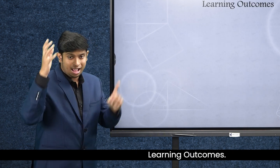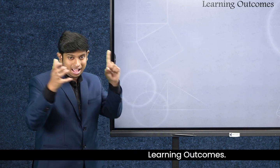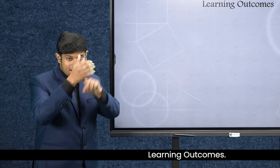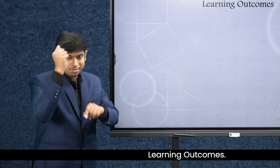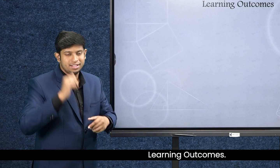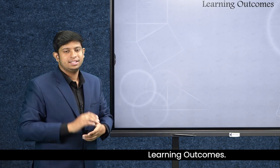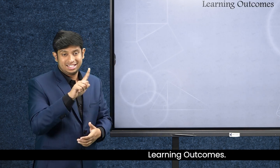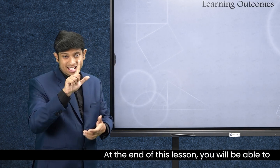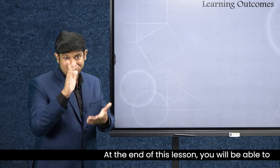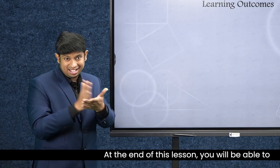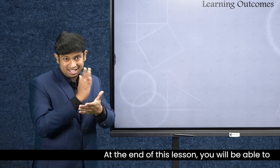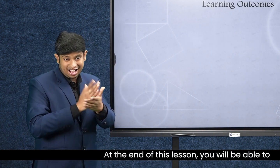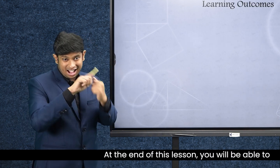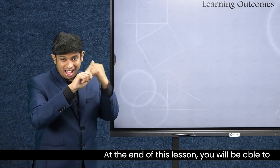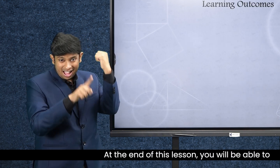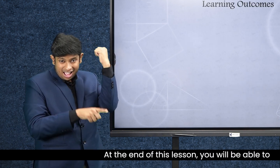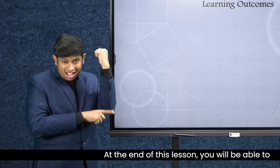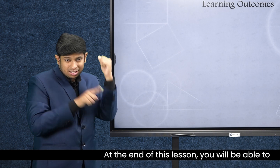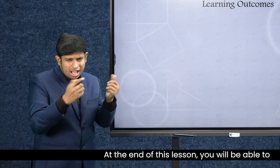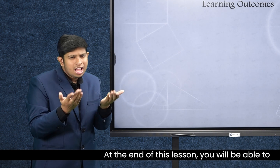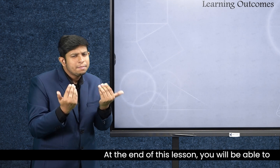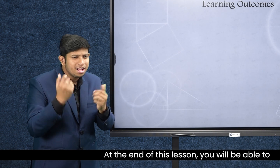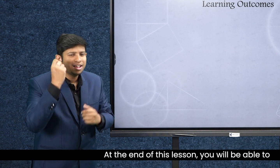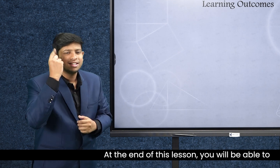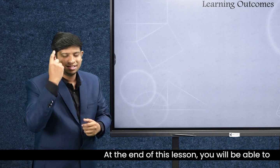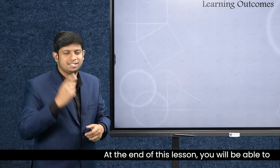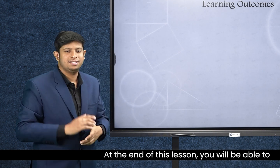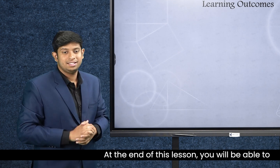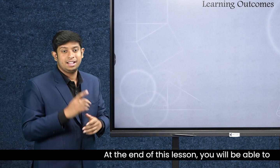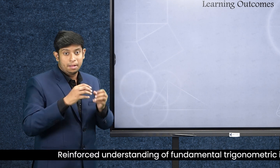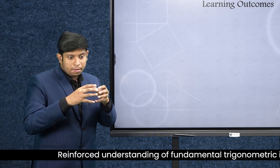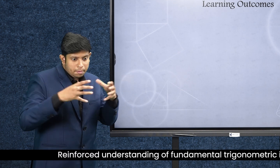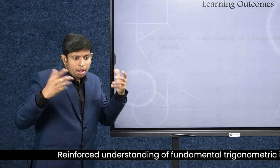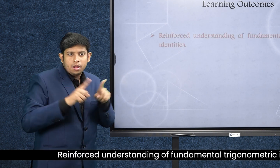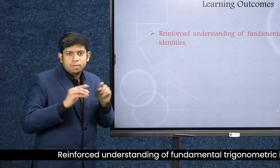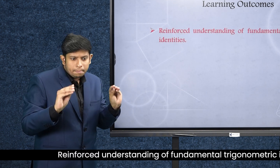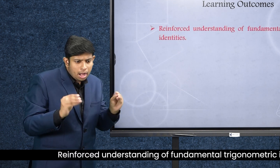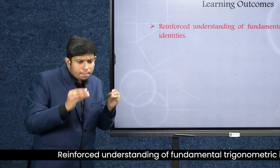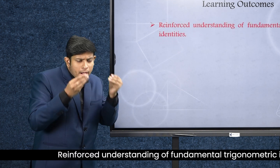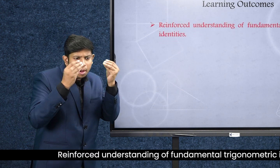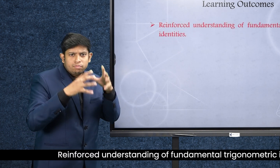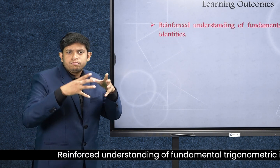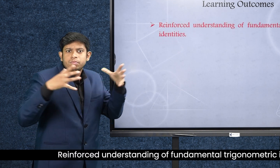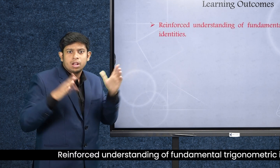Learning outcomes. At the end of this lesson, you will be able to reinforce understanding of fundamental